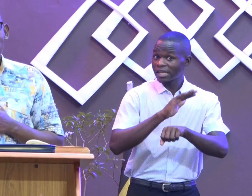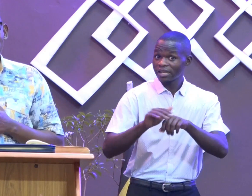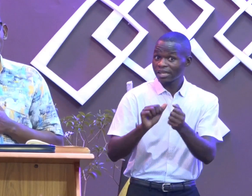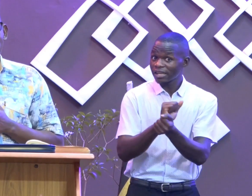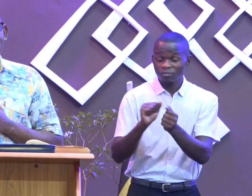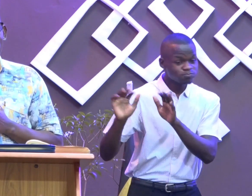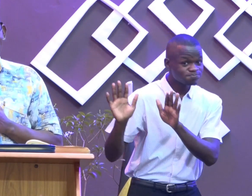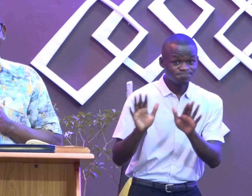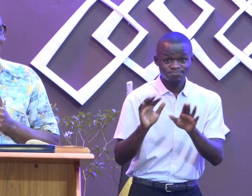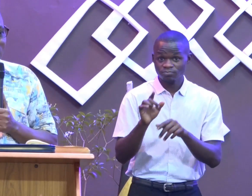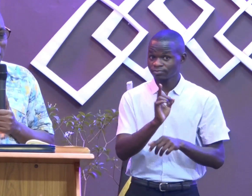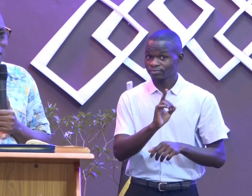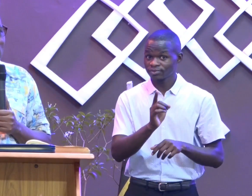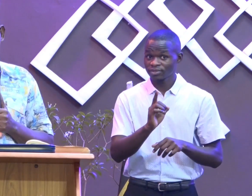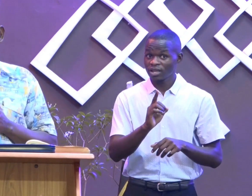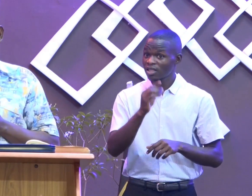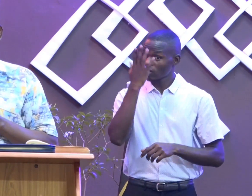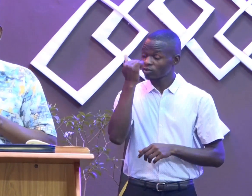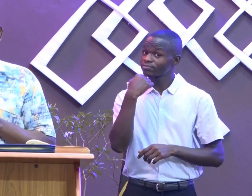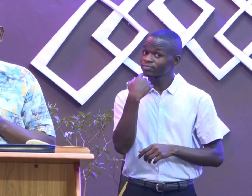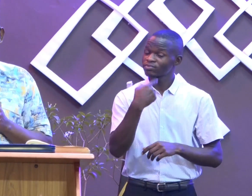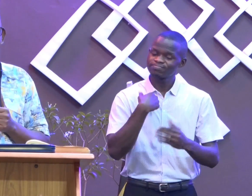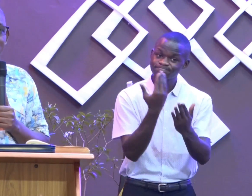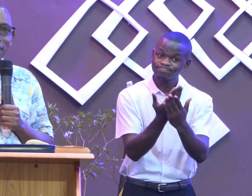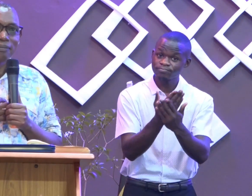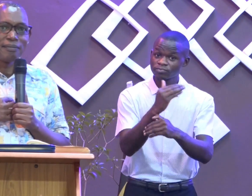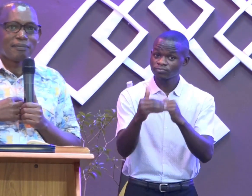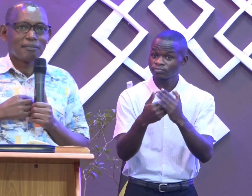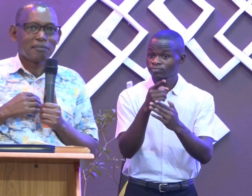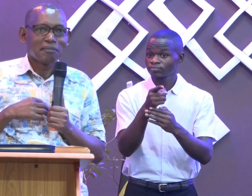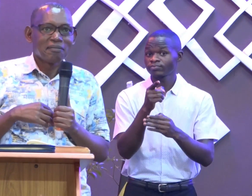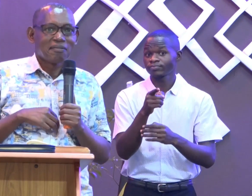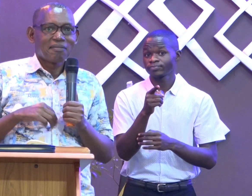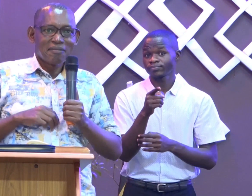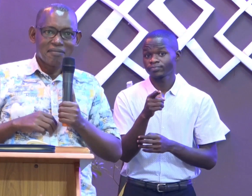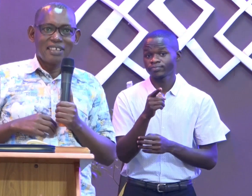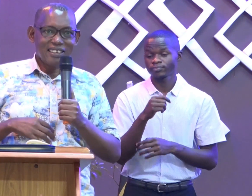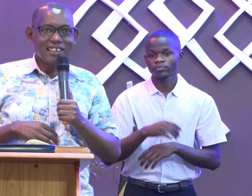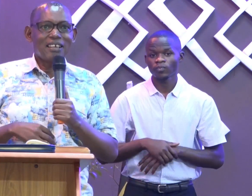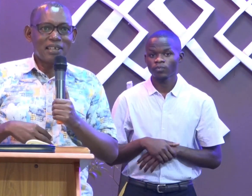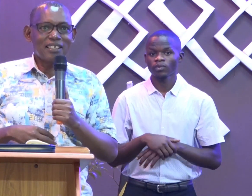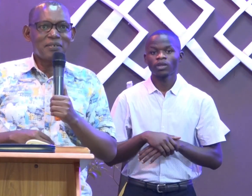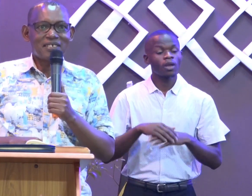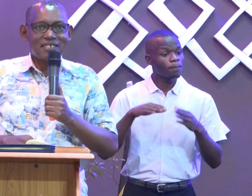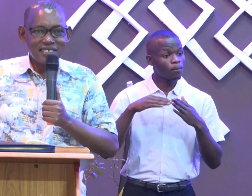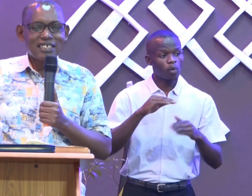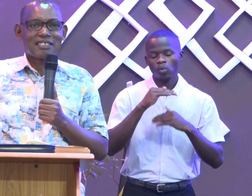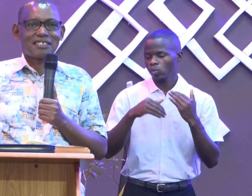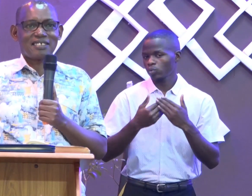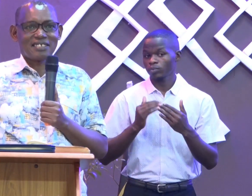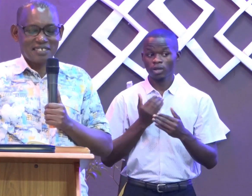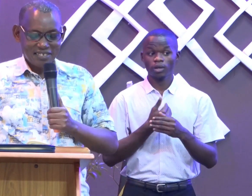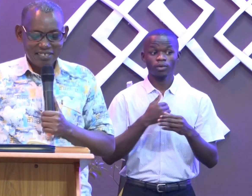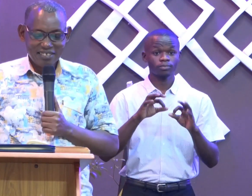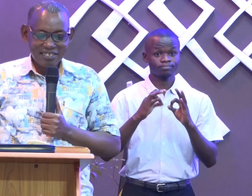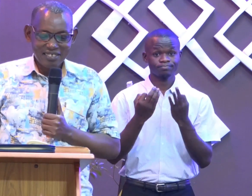and immovable. Echo chembagamba chembasaba nange. That's what I tell you and I beseech you to be. Nadala bana UCC.